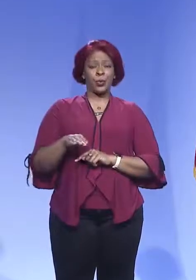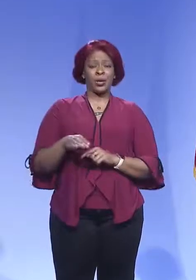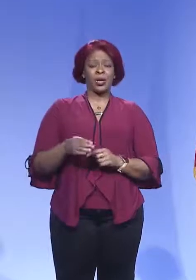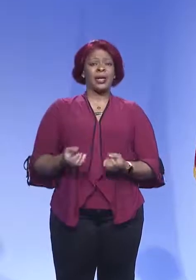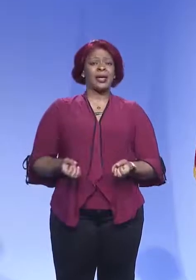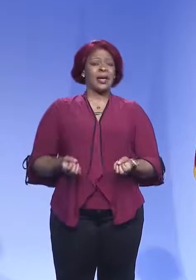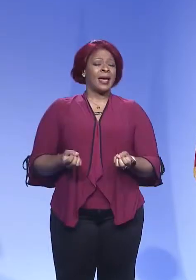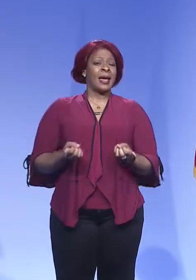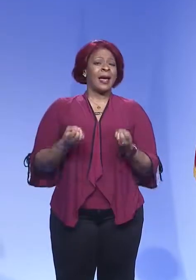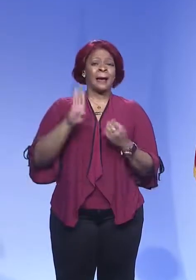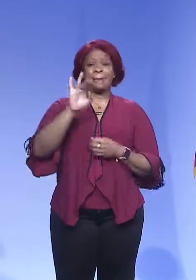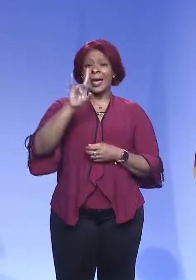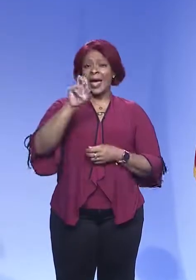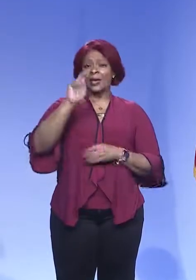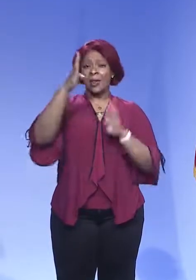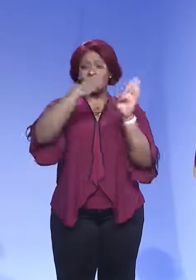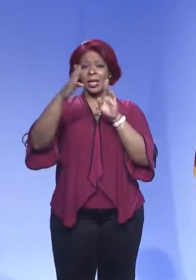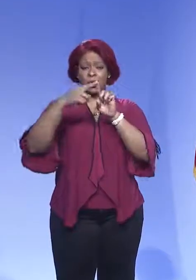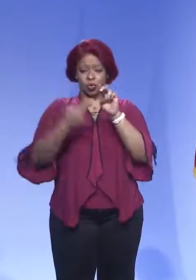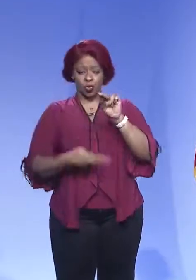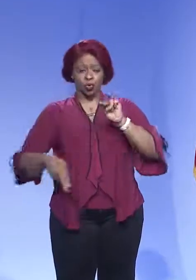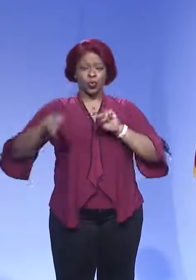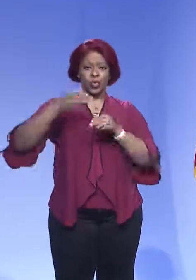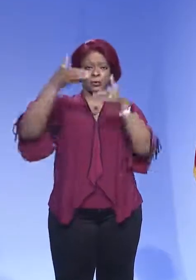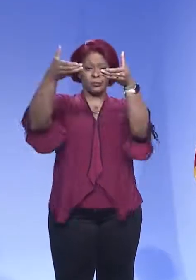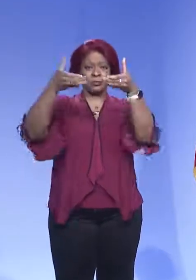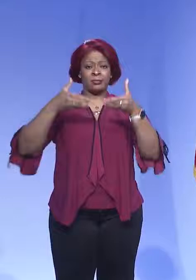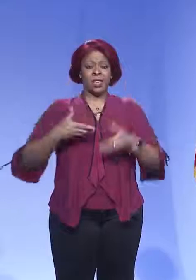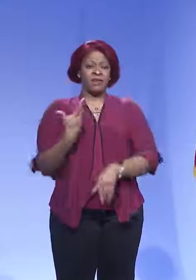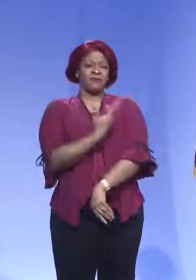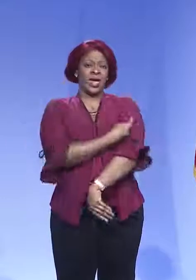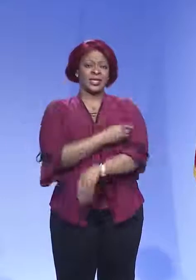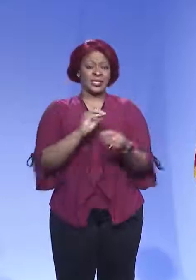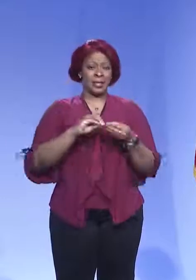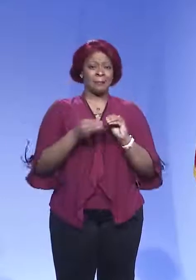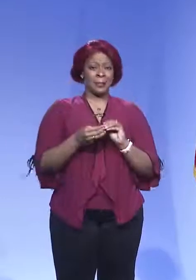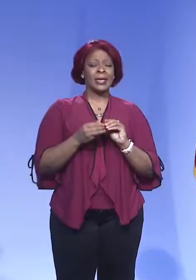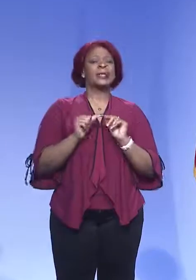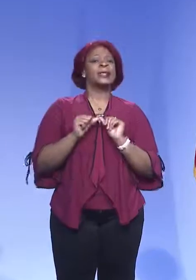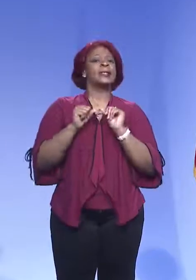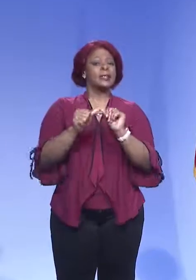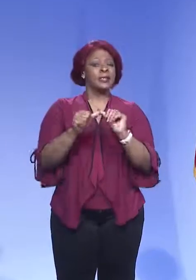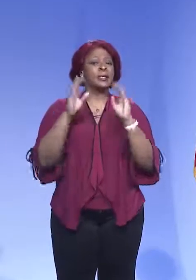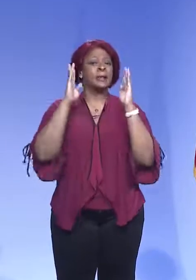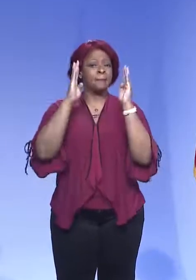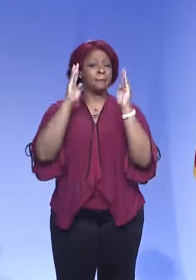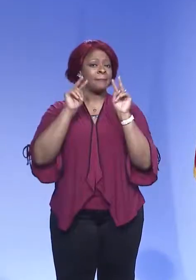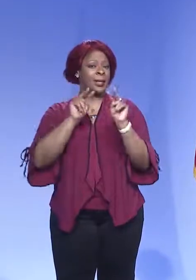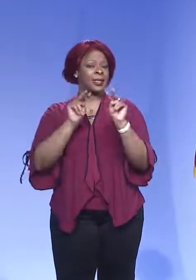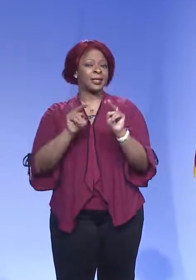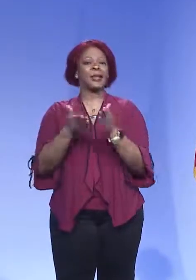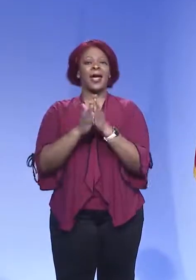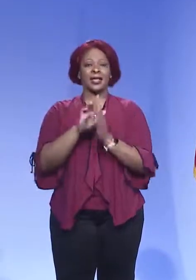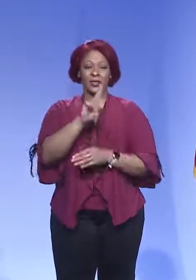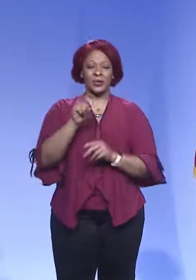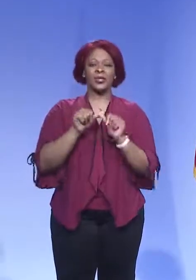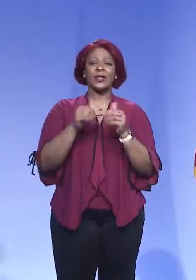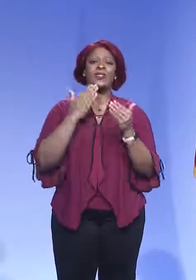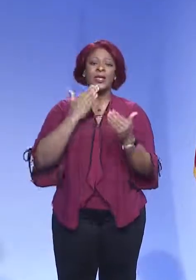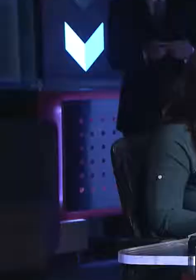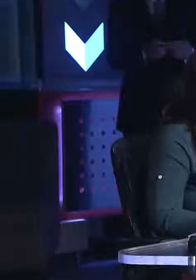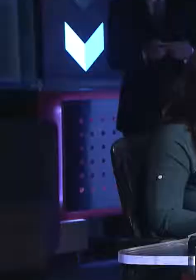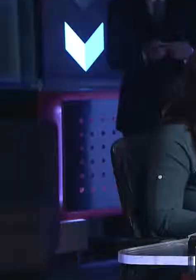Biden administration's plan for increasing supply of vaccine. So continue to pay attention and continue to ask the questions. Thank